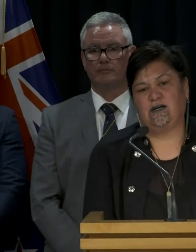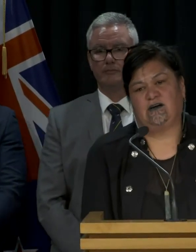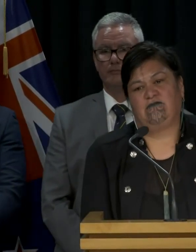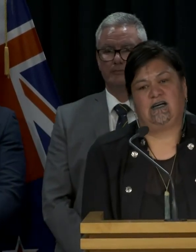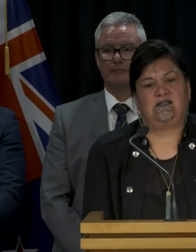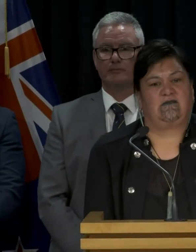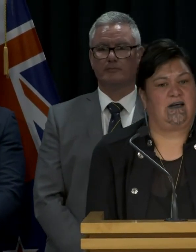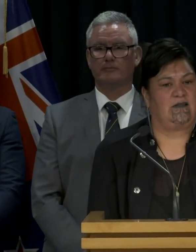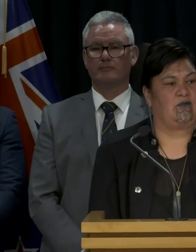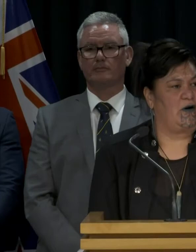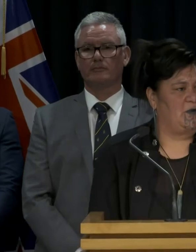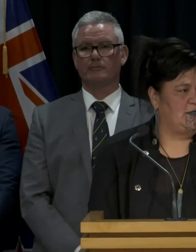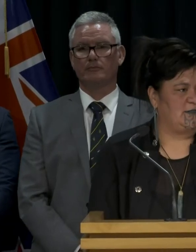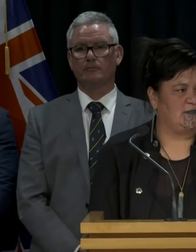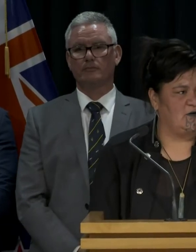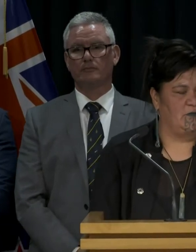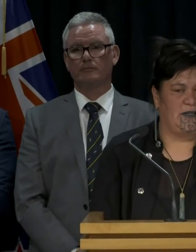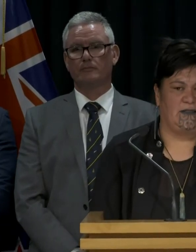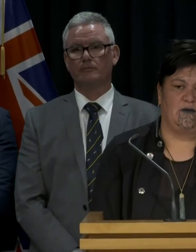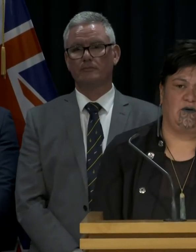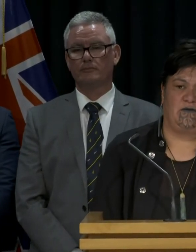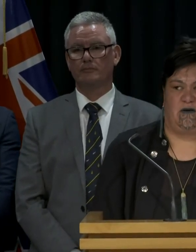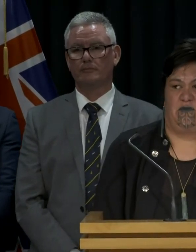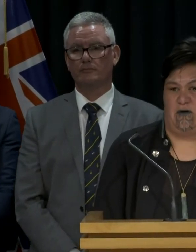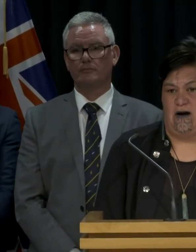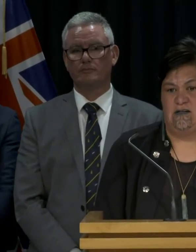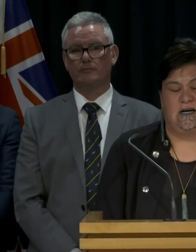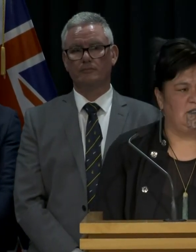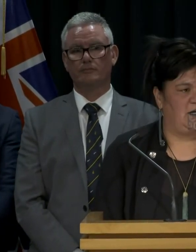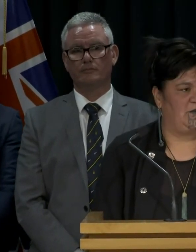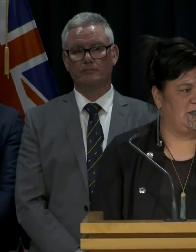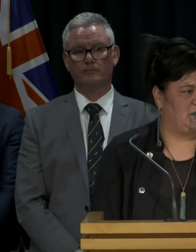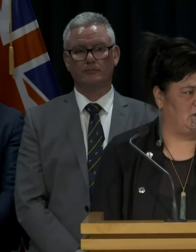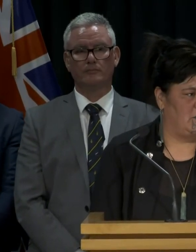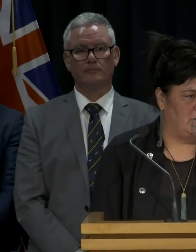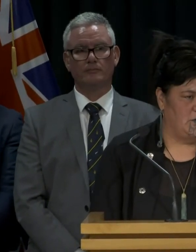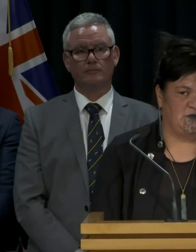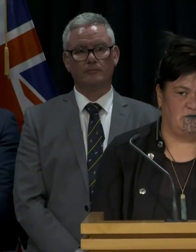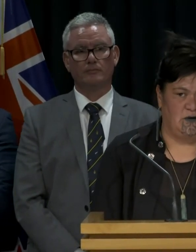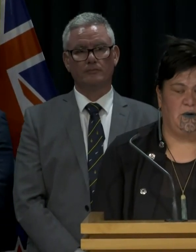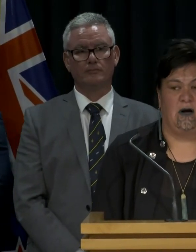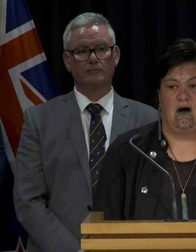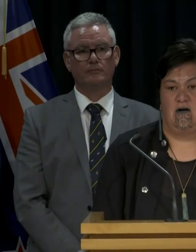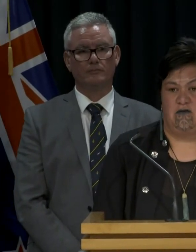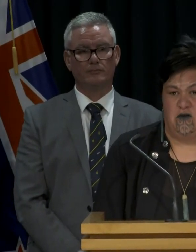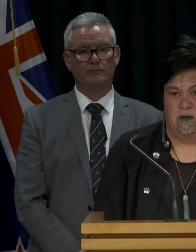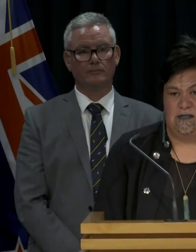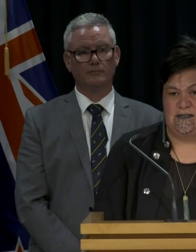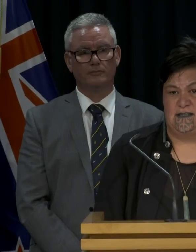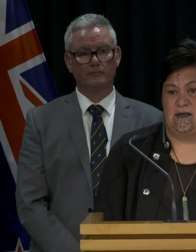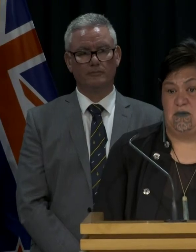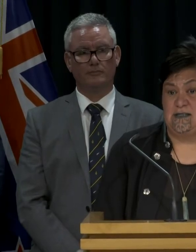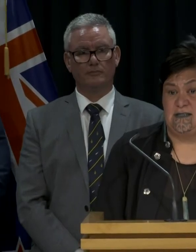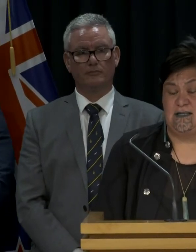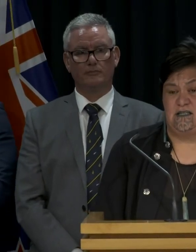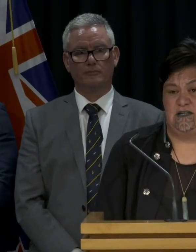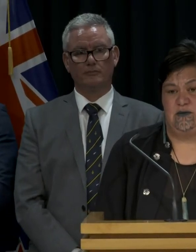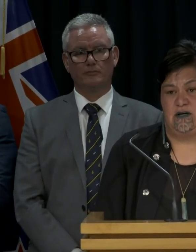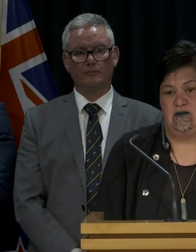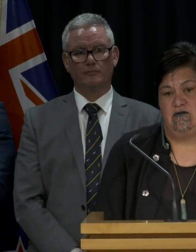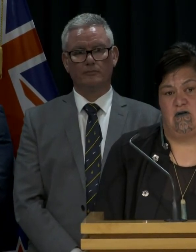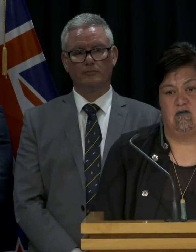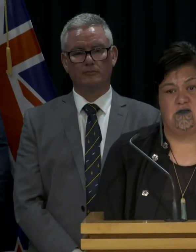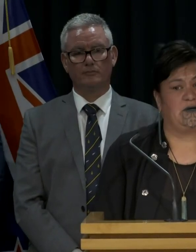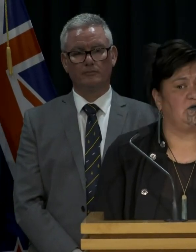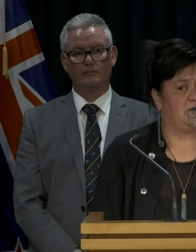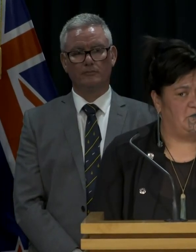first of all, can I reiterate the Prime Minister's comment that we're very proud to have such a diverse group of new ministers and ministers continuing